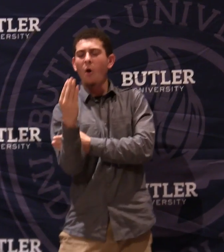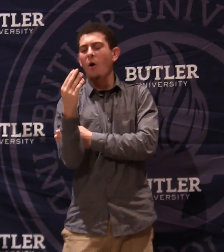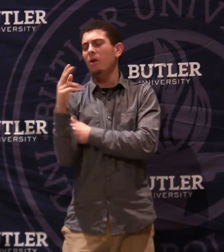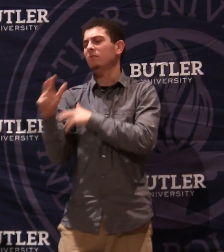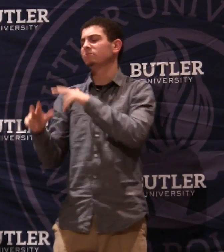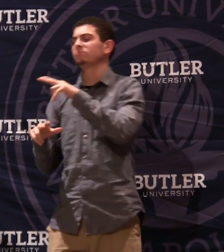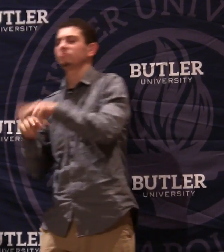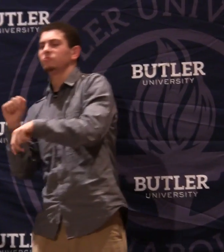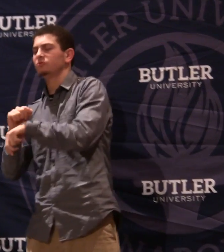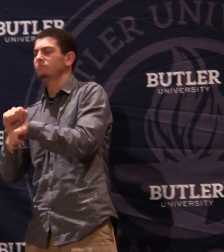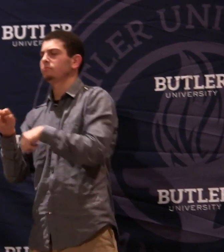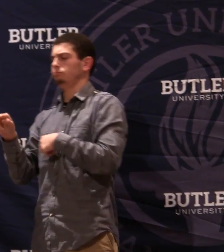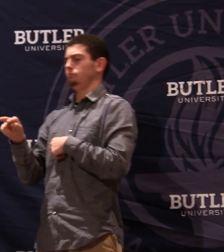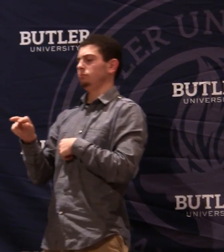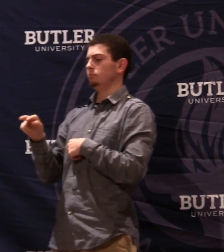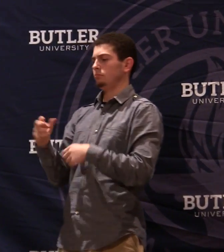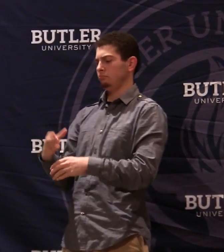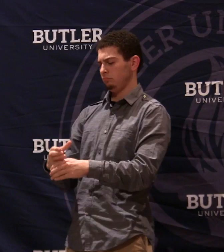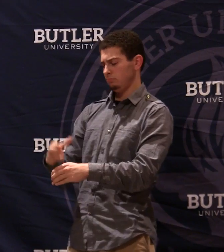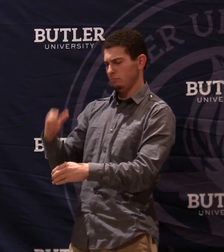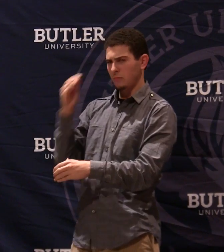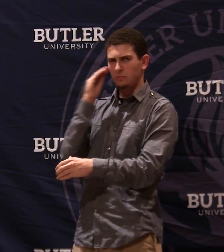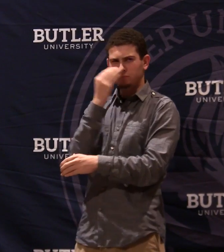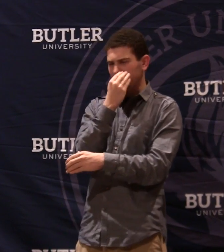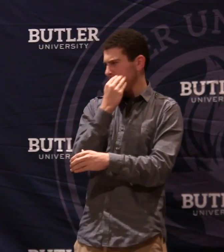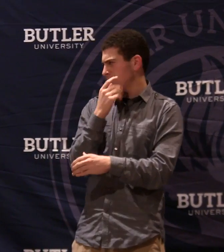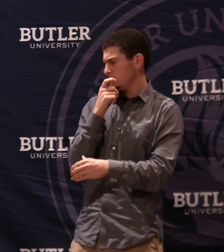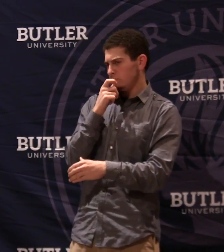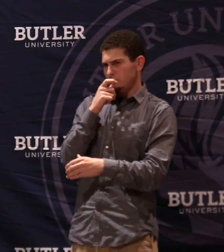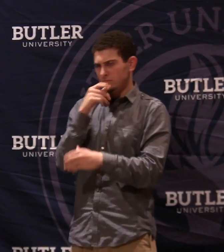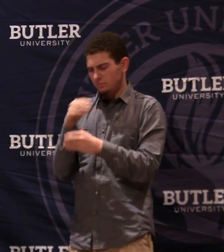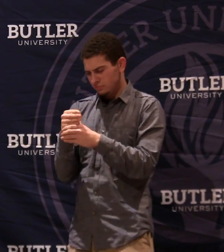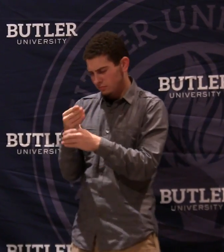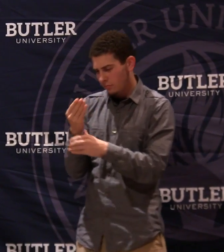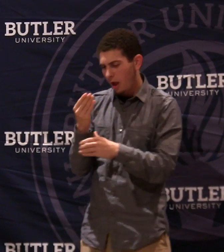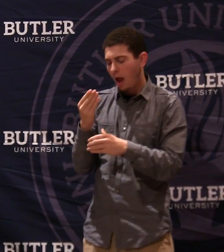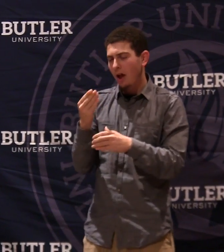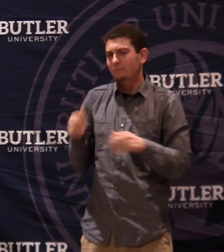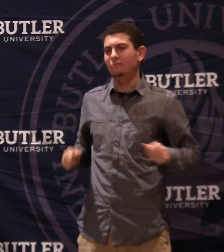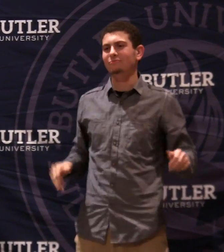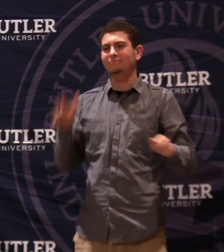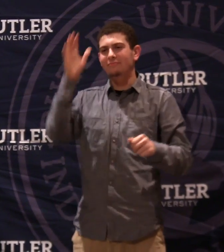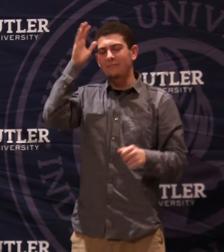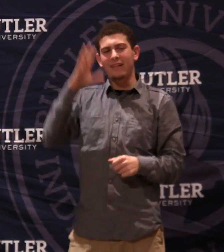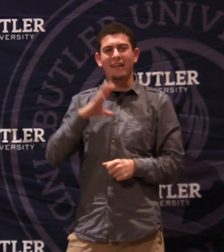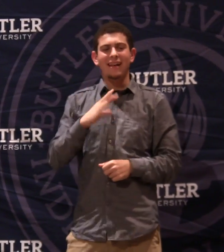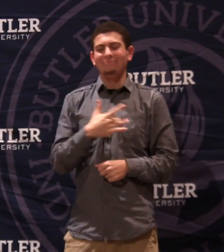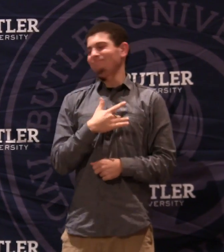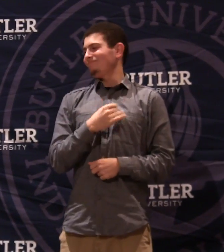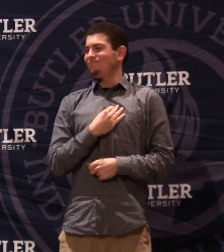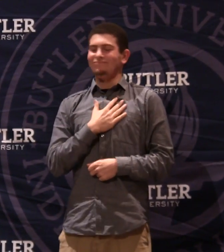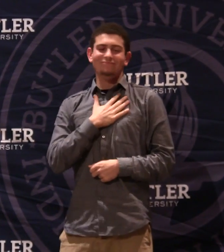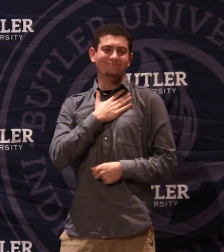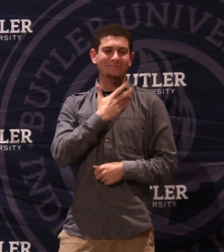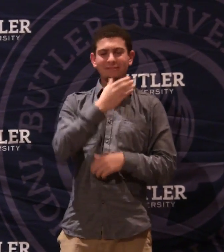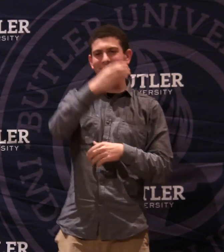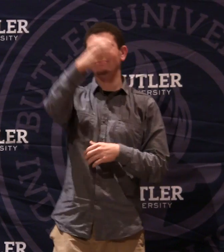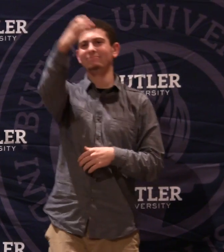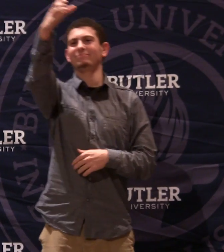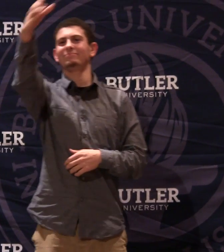He finishes out his day, comes back to work the next day, and he sees flowers on the door, on his stoop, and feels